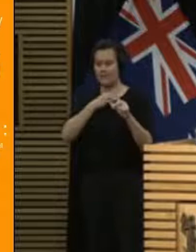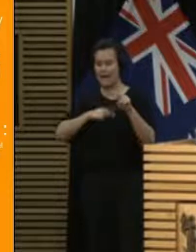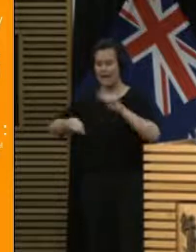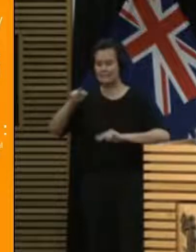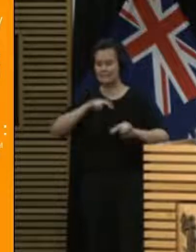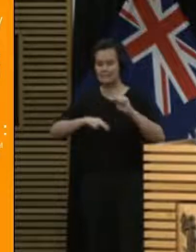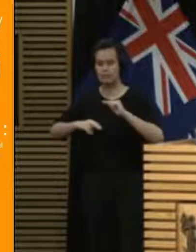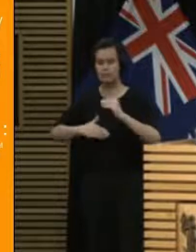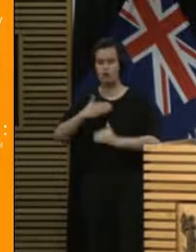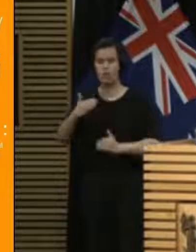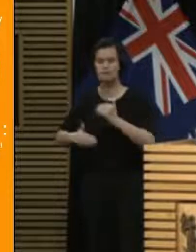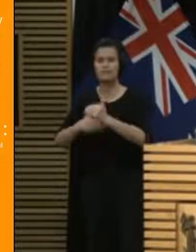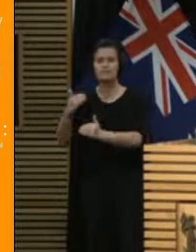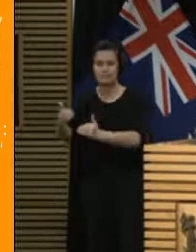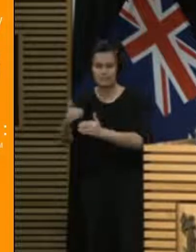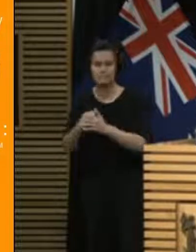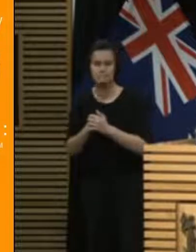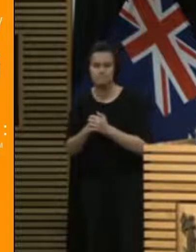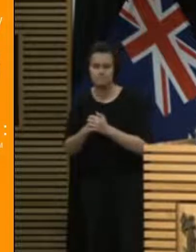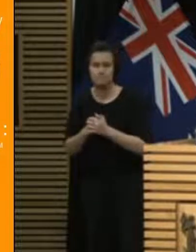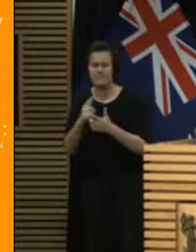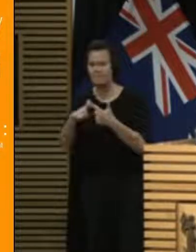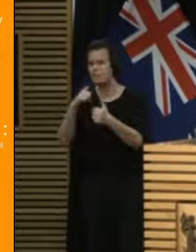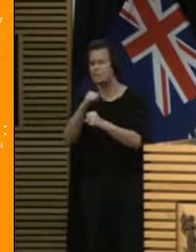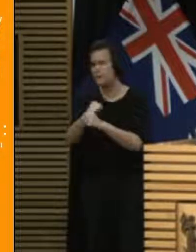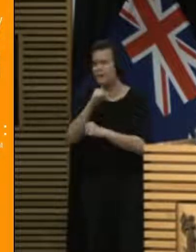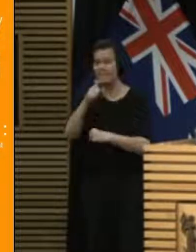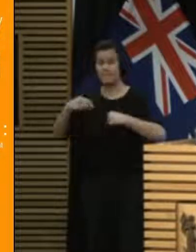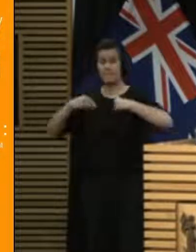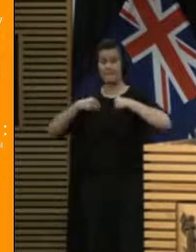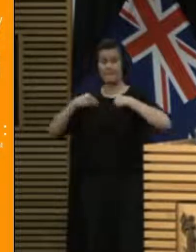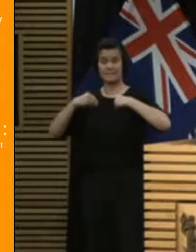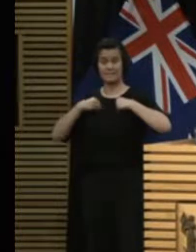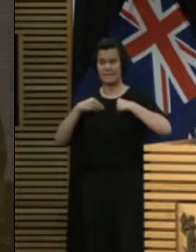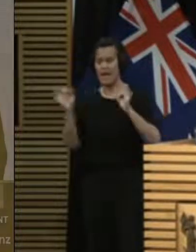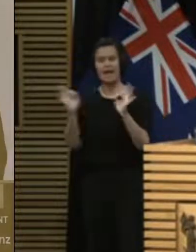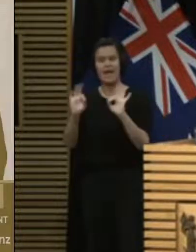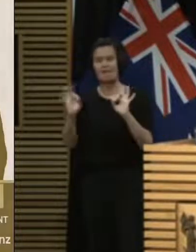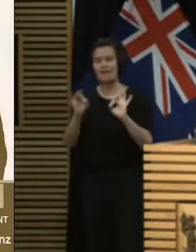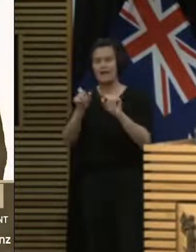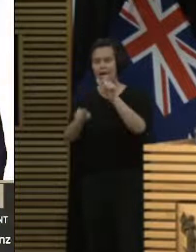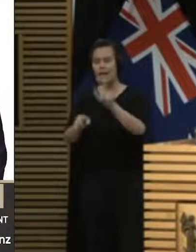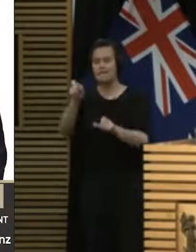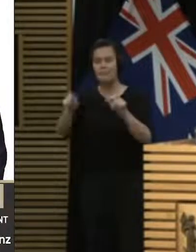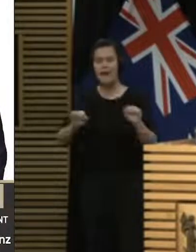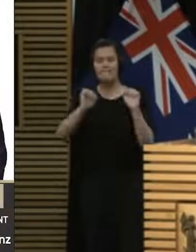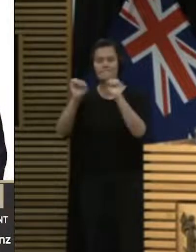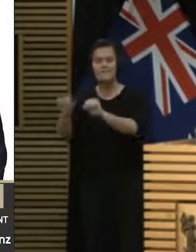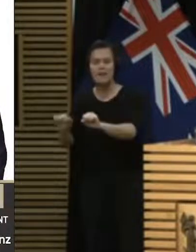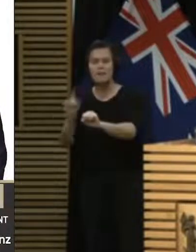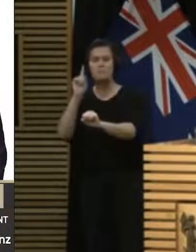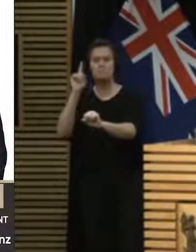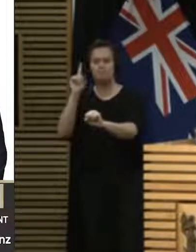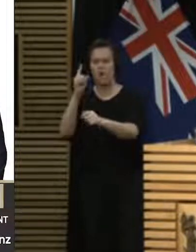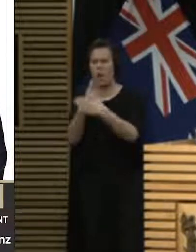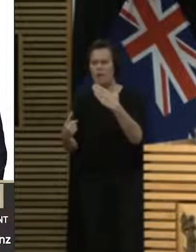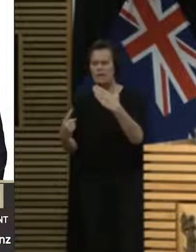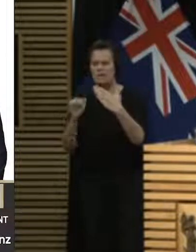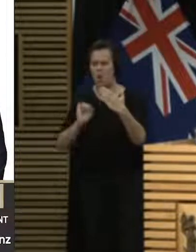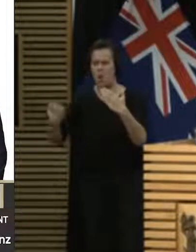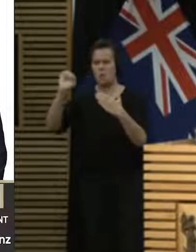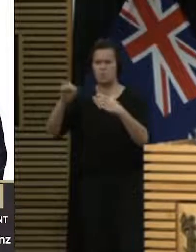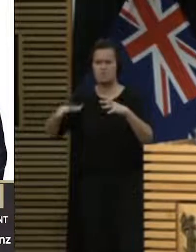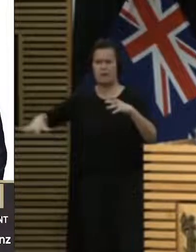including some employers who mainly have back office functions. But what we have heard consistently from employers, from unions and from